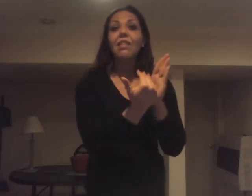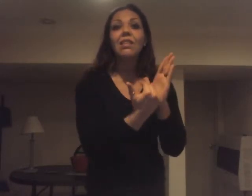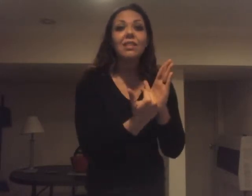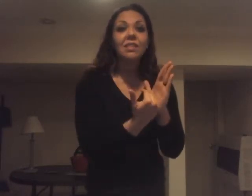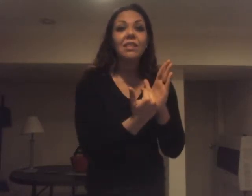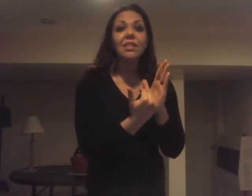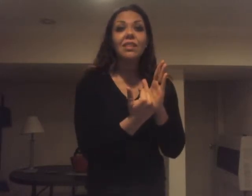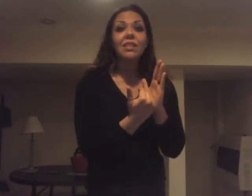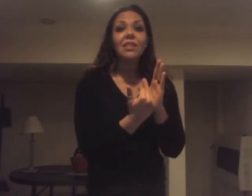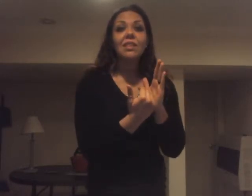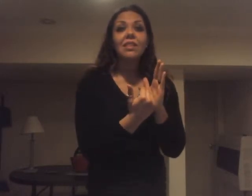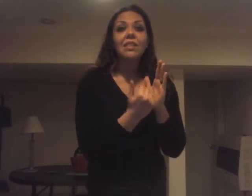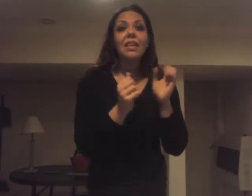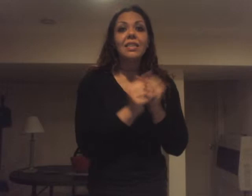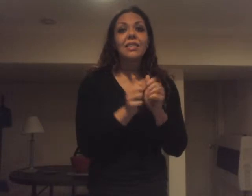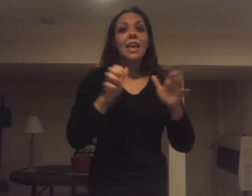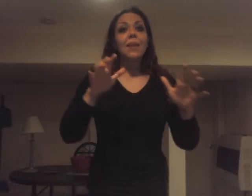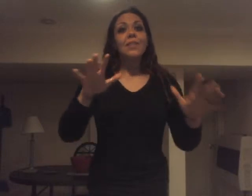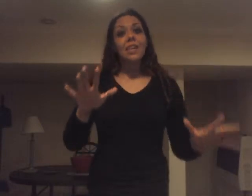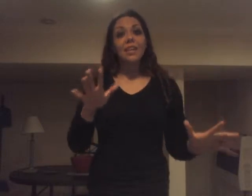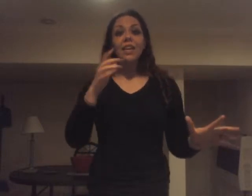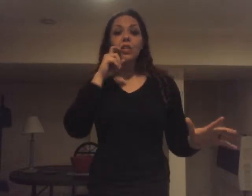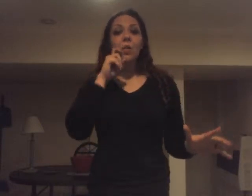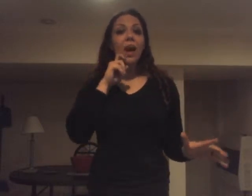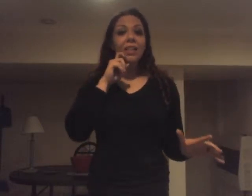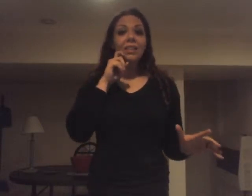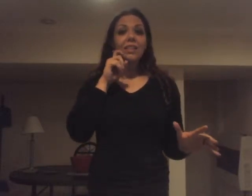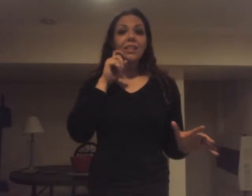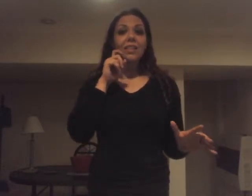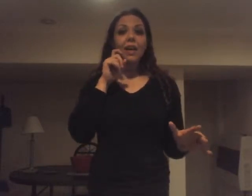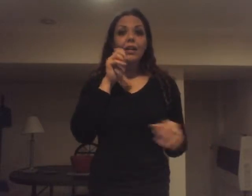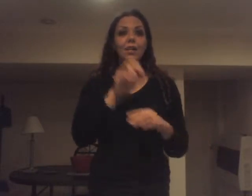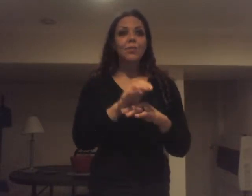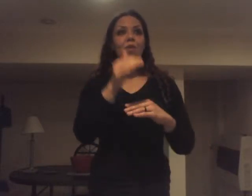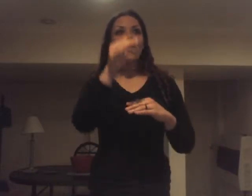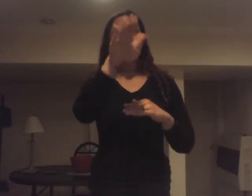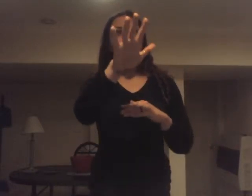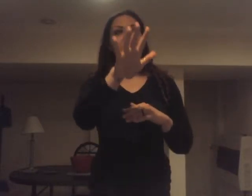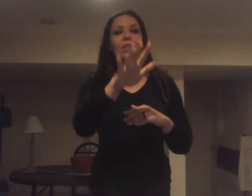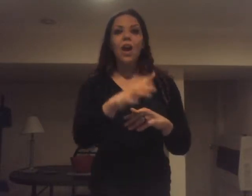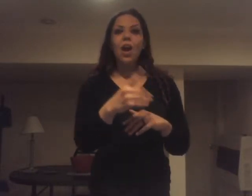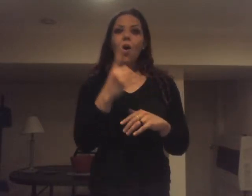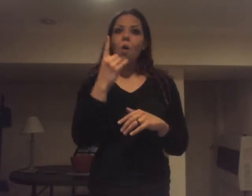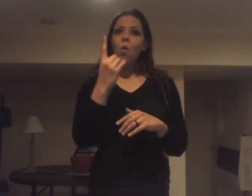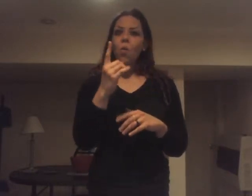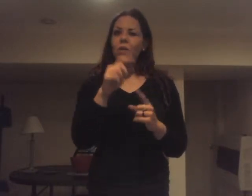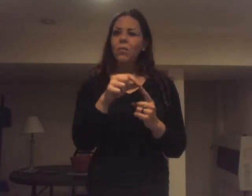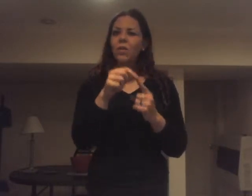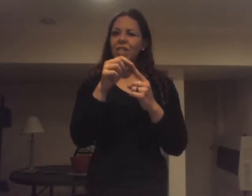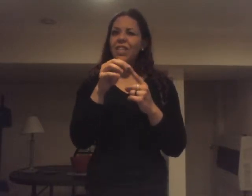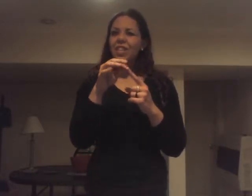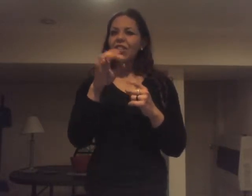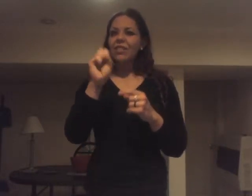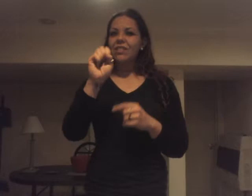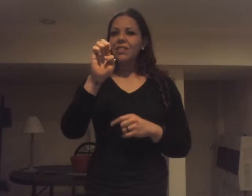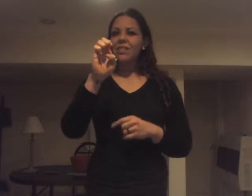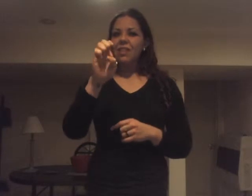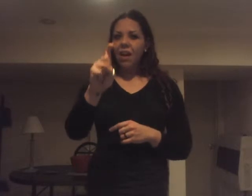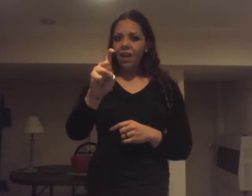Absexuality, I have to admit, has been put forward by one particular sexologist, a feminist called Carol Queen, so that may